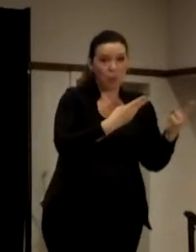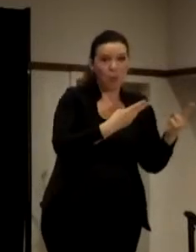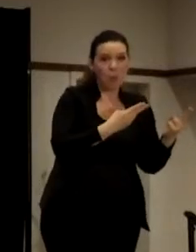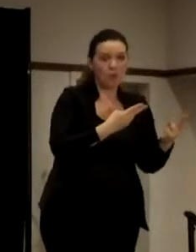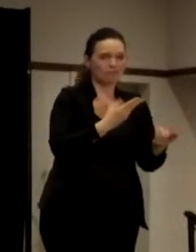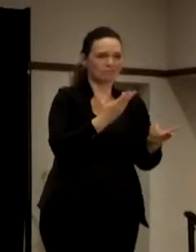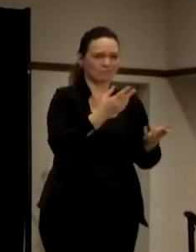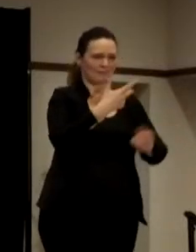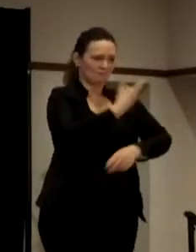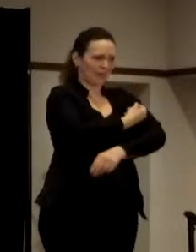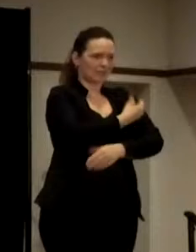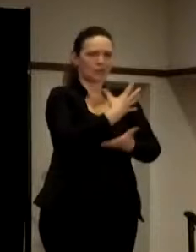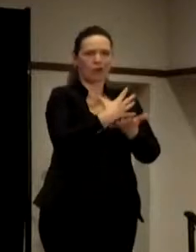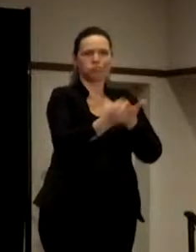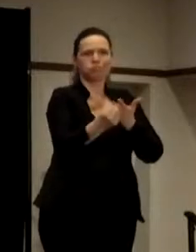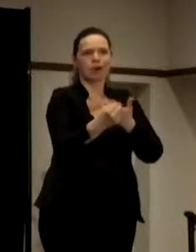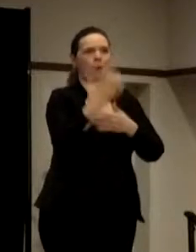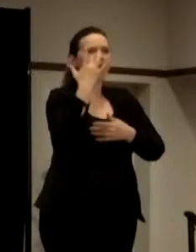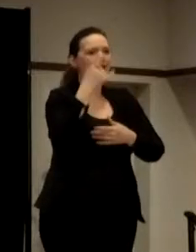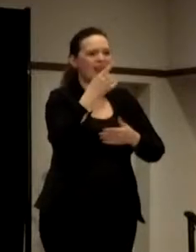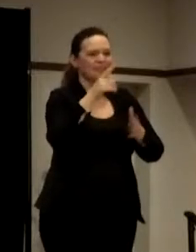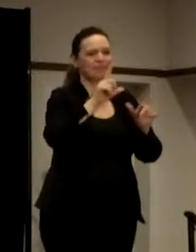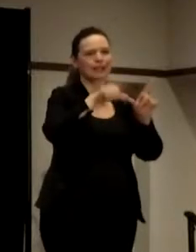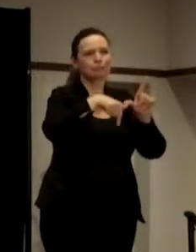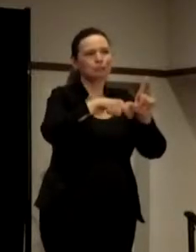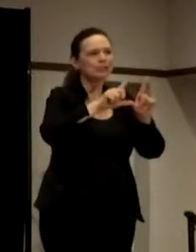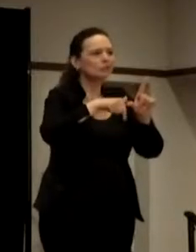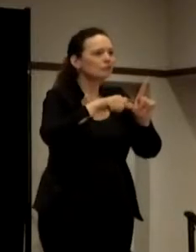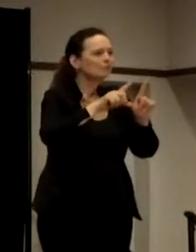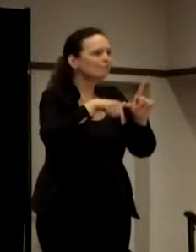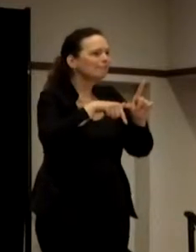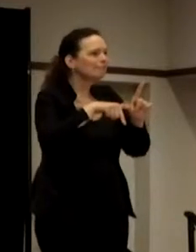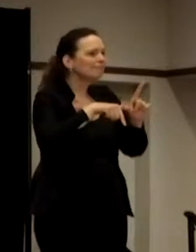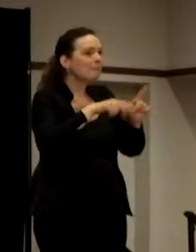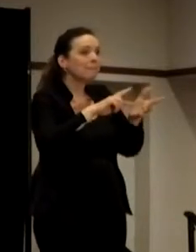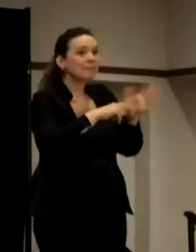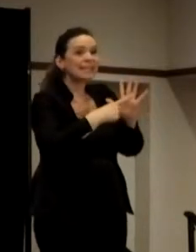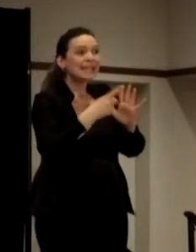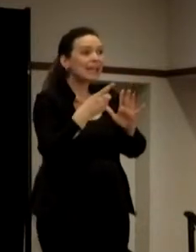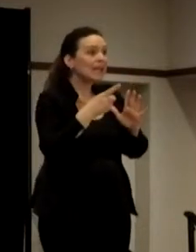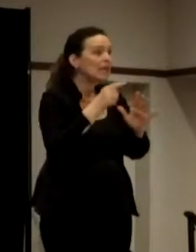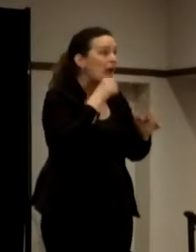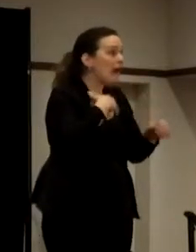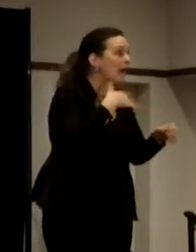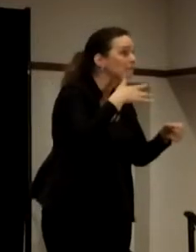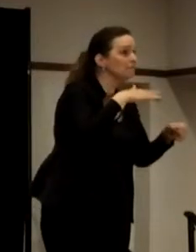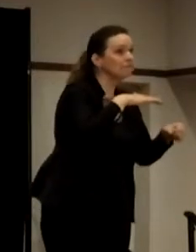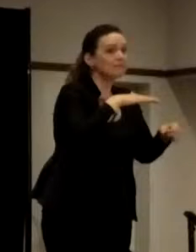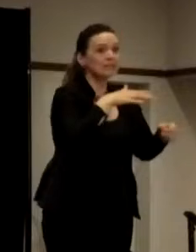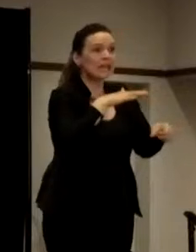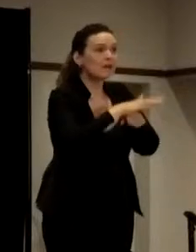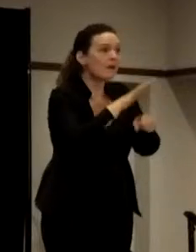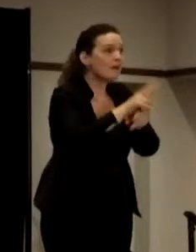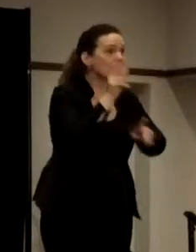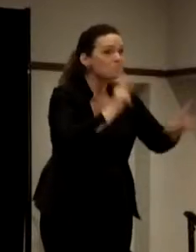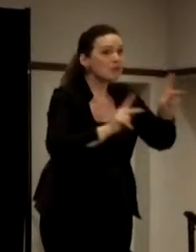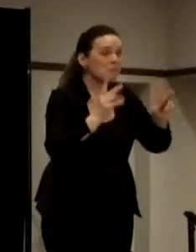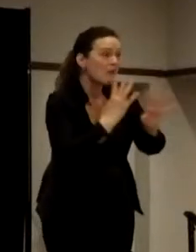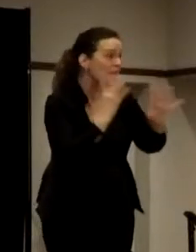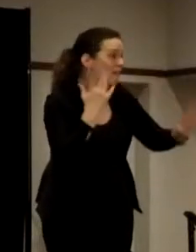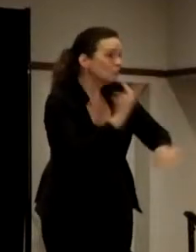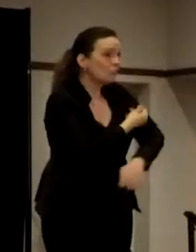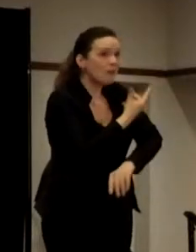it to people who are not eligible. Are you aware of any issues with pharmacies there? And you did say we